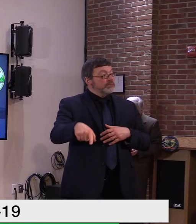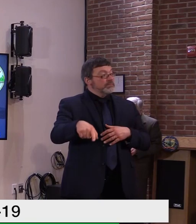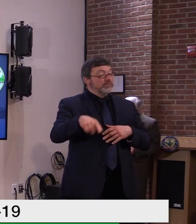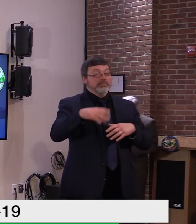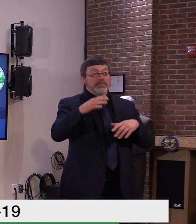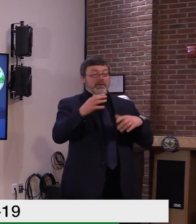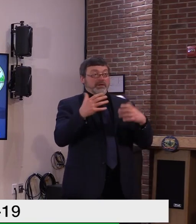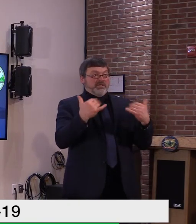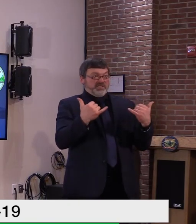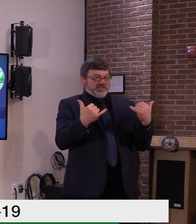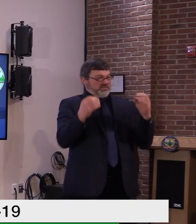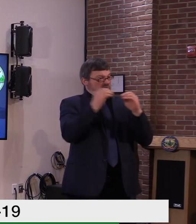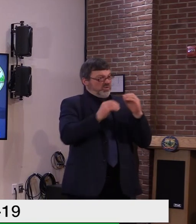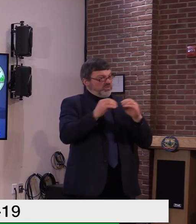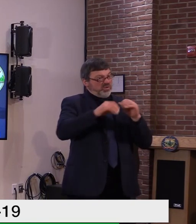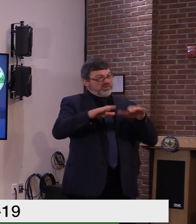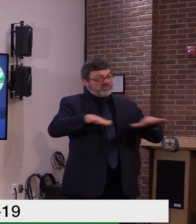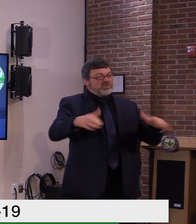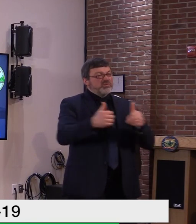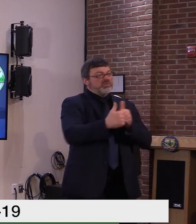students during this in this environment.